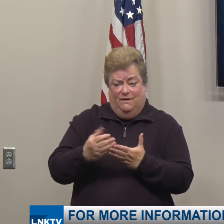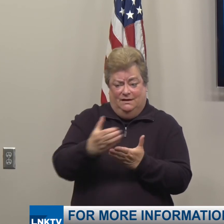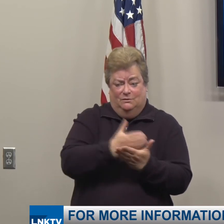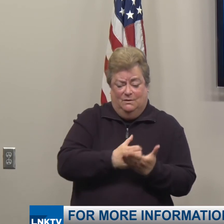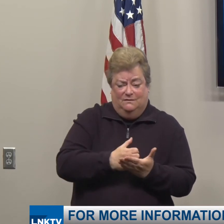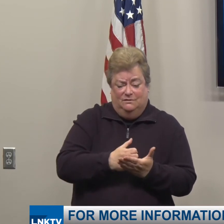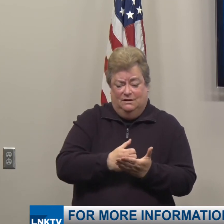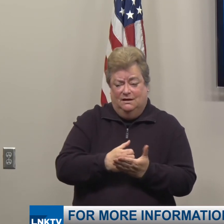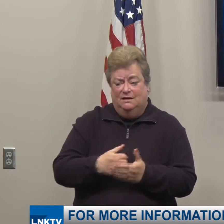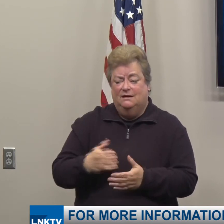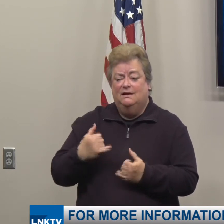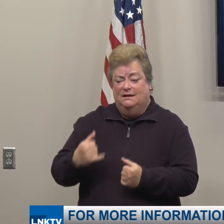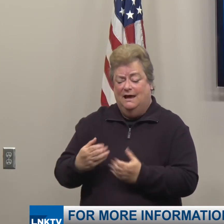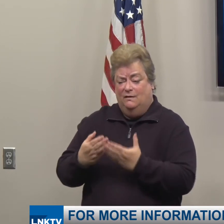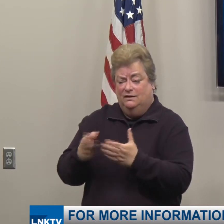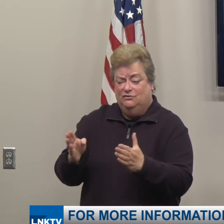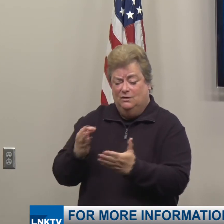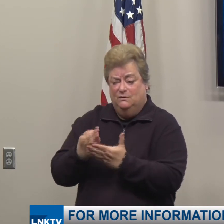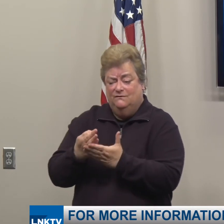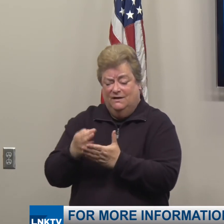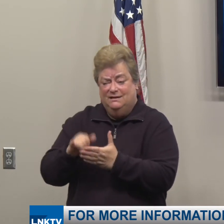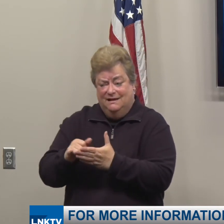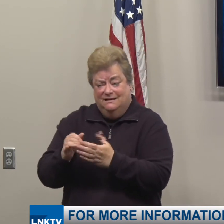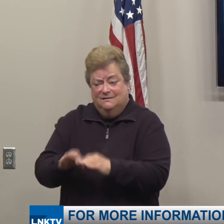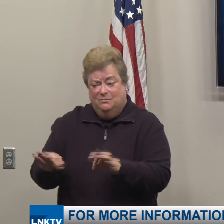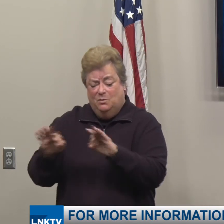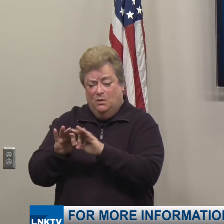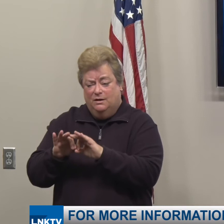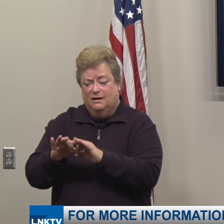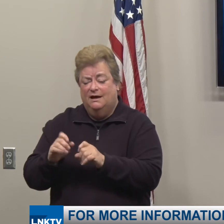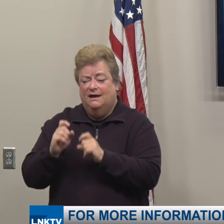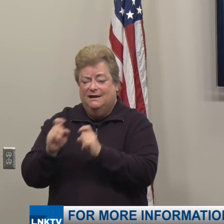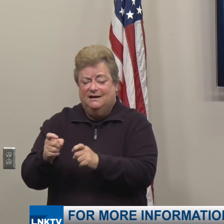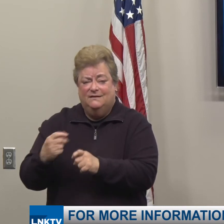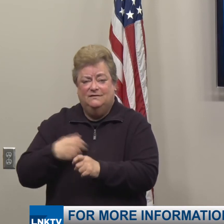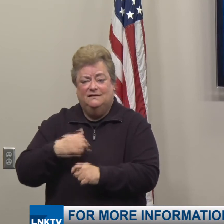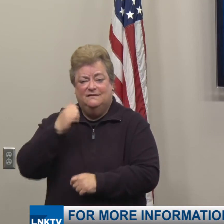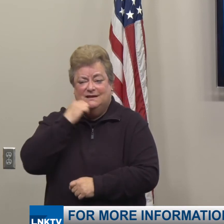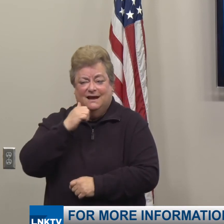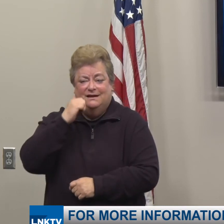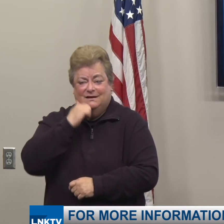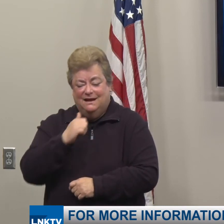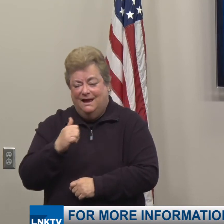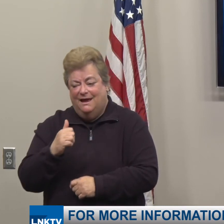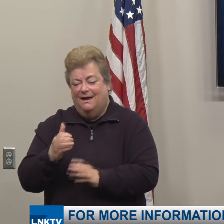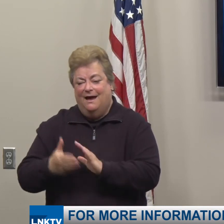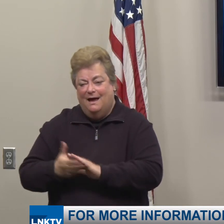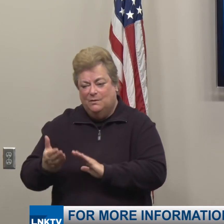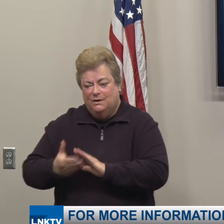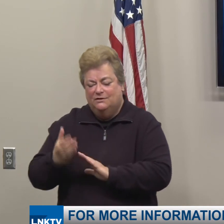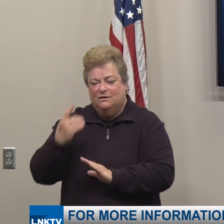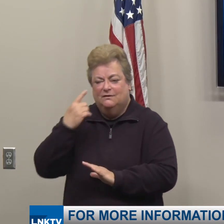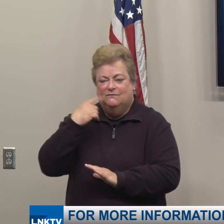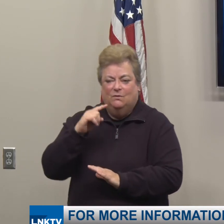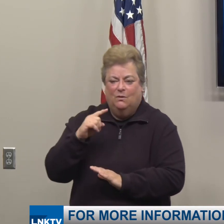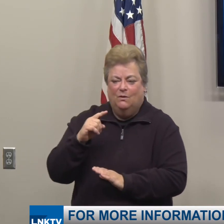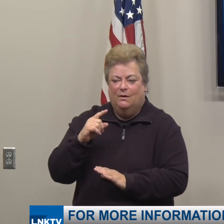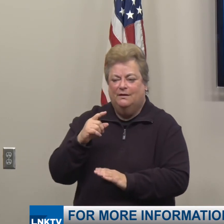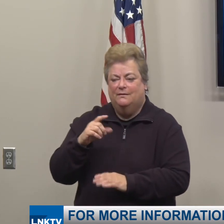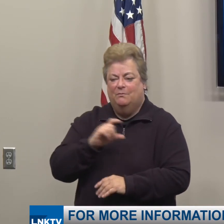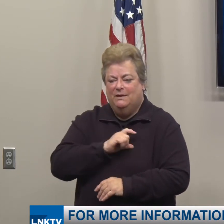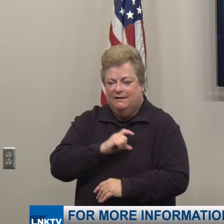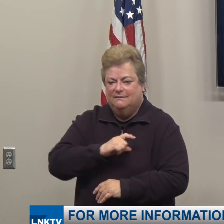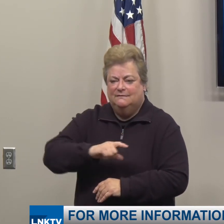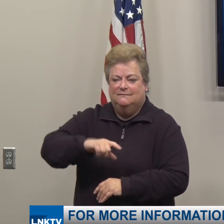The general fund is important. It finances the day-to-day operation of basic governmental activities and services, such as police and